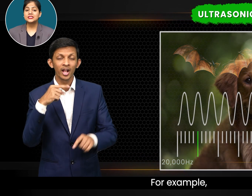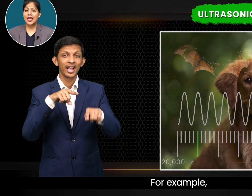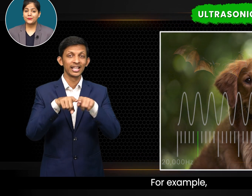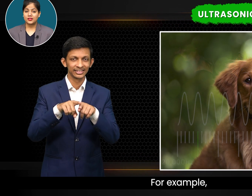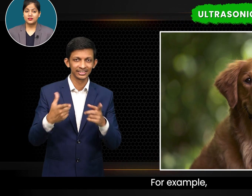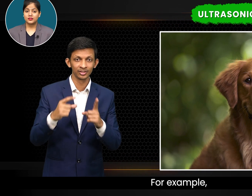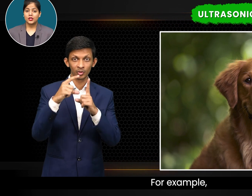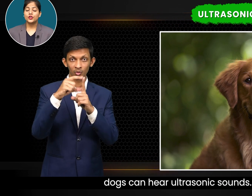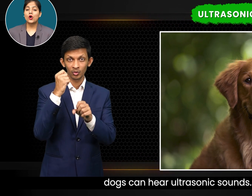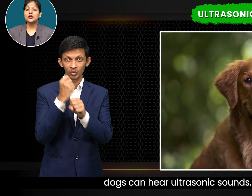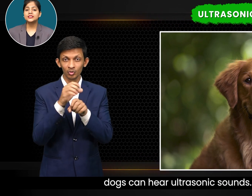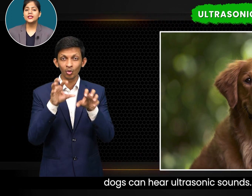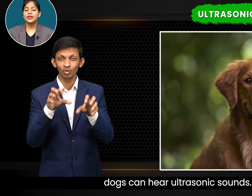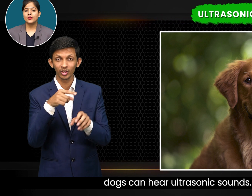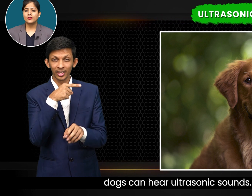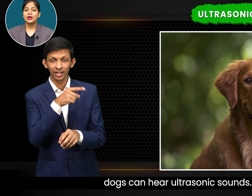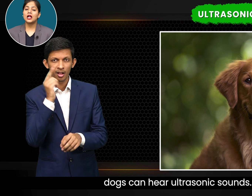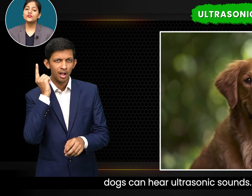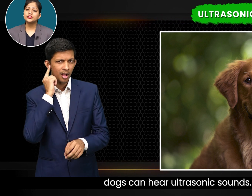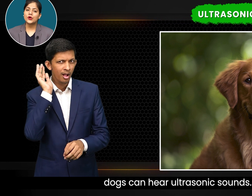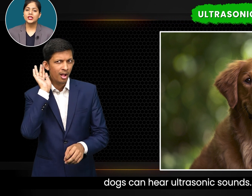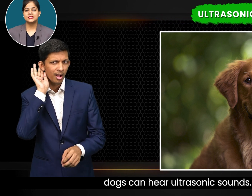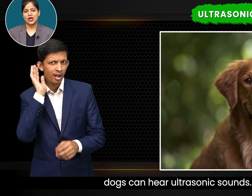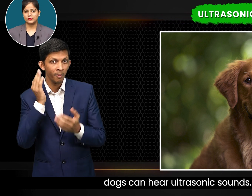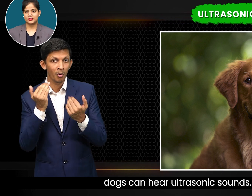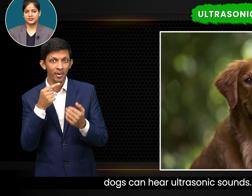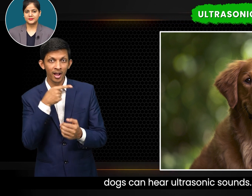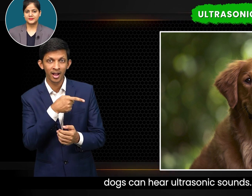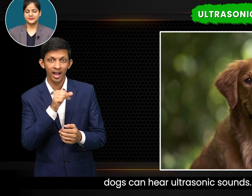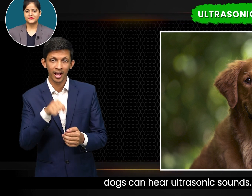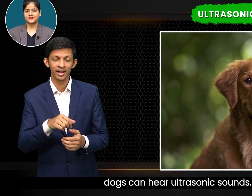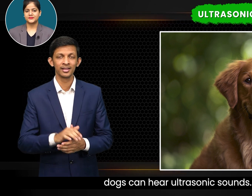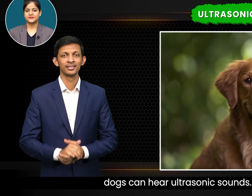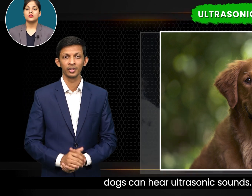For example, dogs can hear ultrasonic sounds.